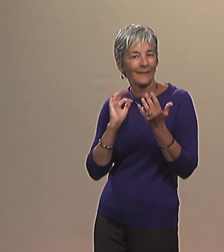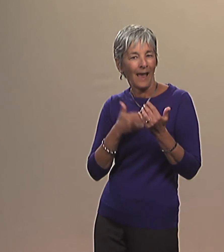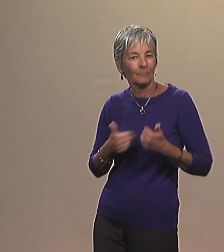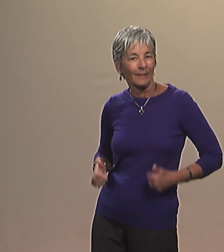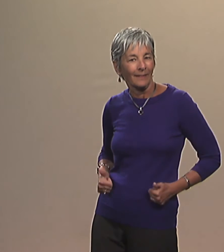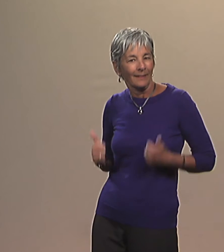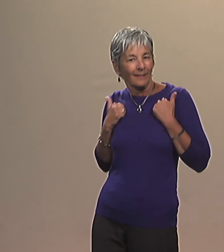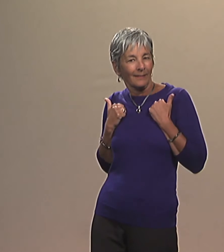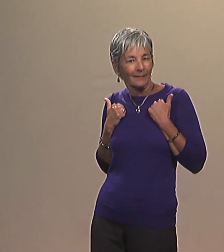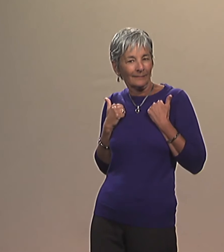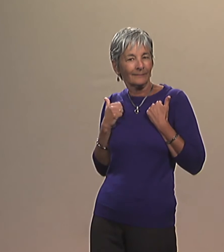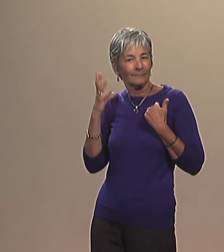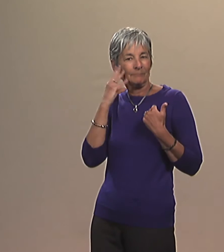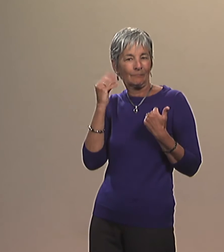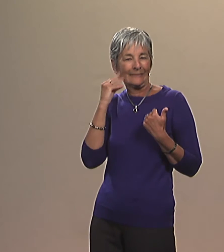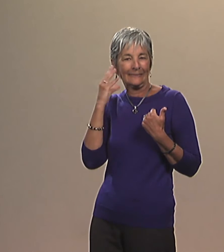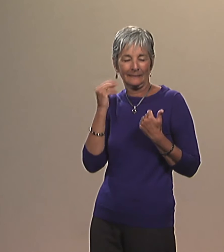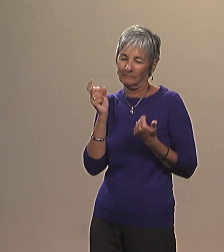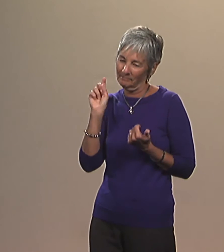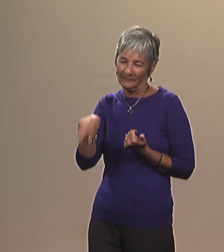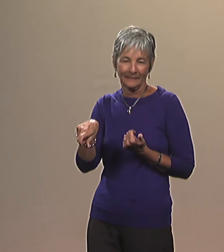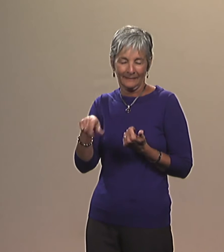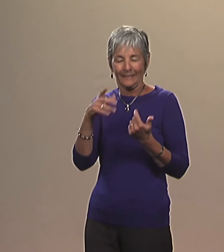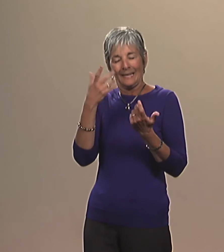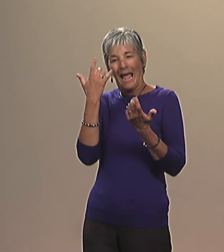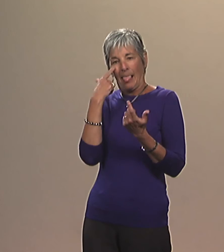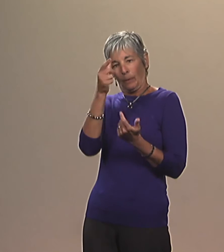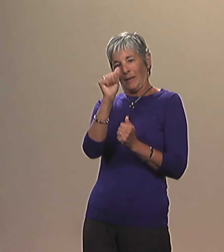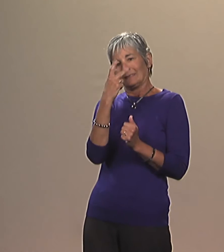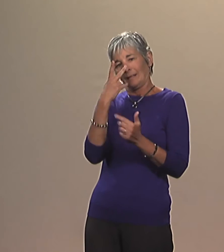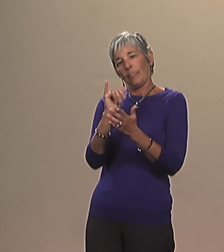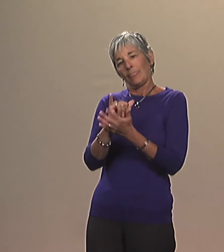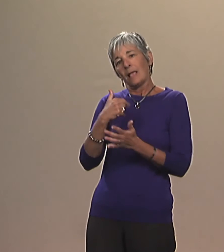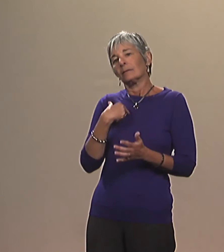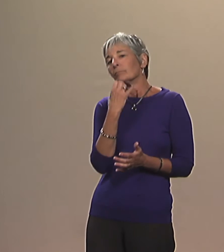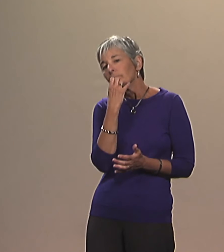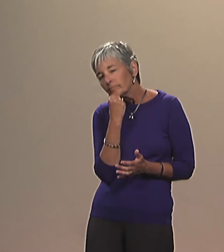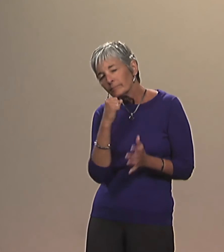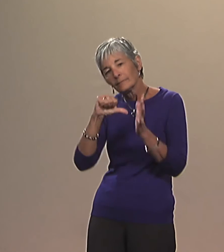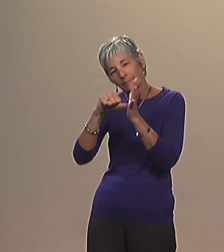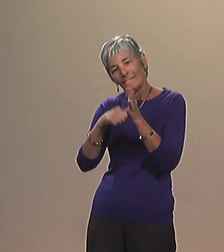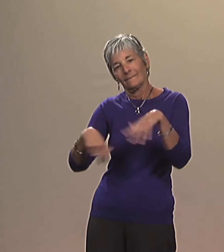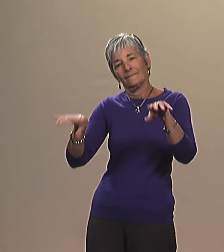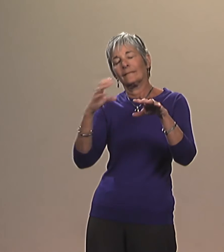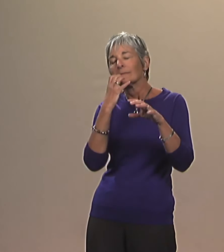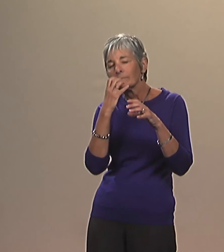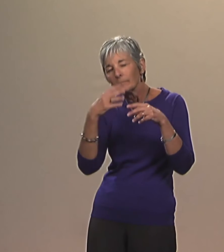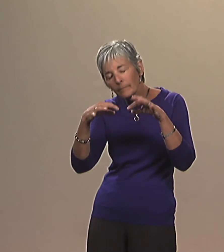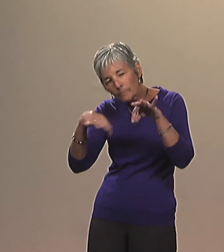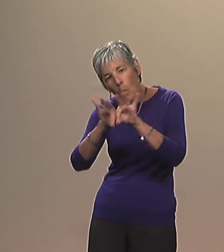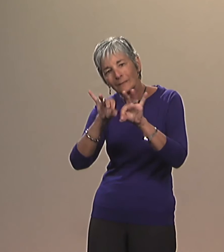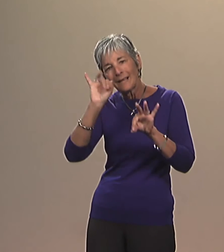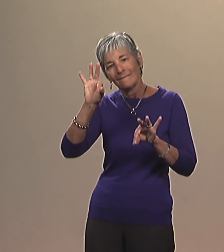It's part of our life experience. We have to do it. I hope you see how much I value the importance of reading and writing